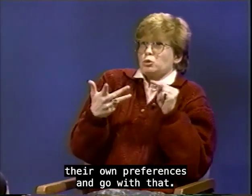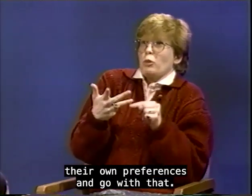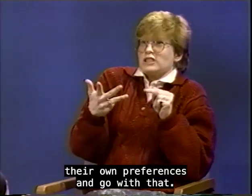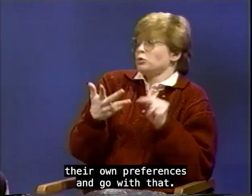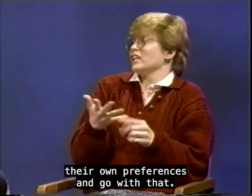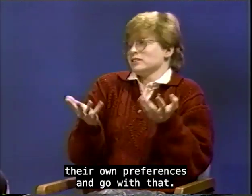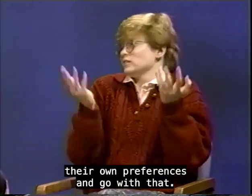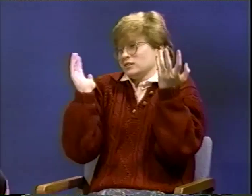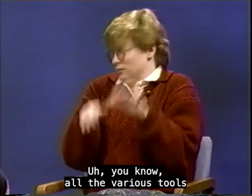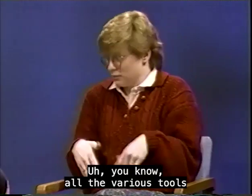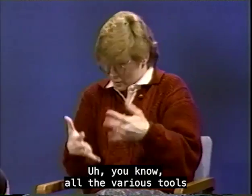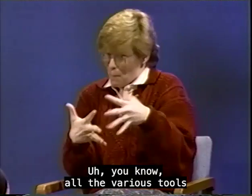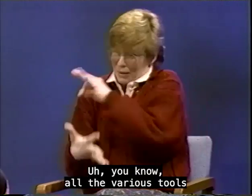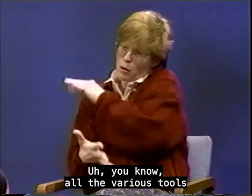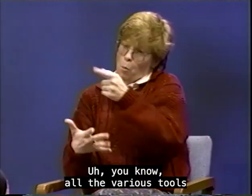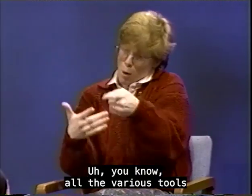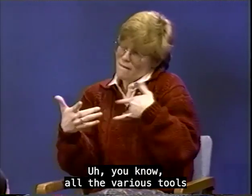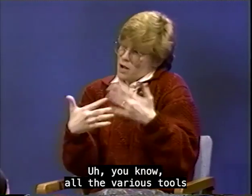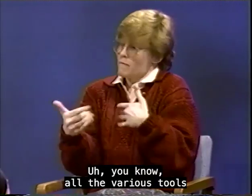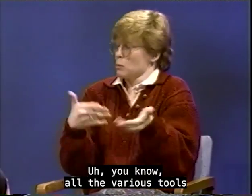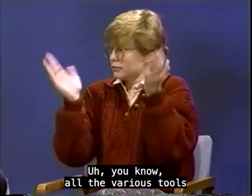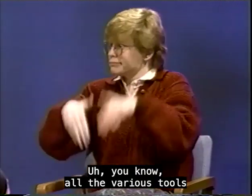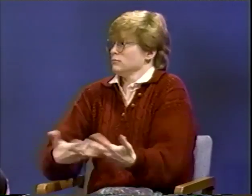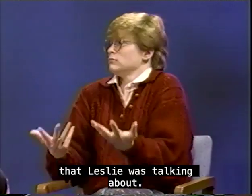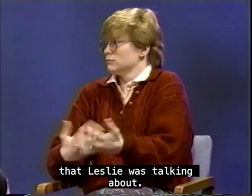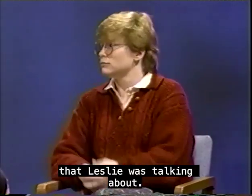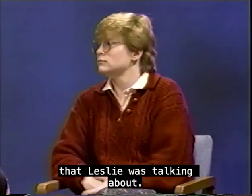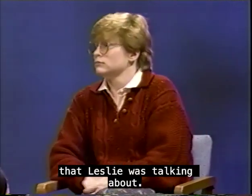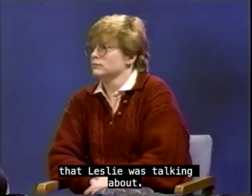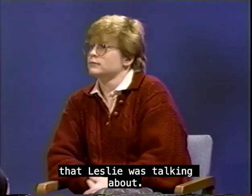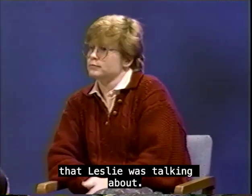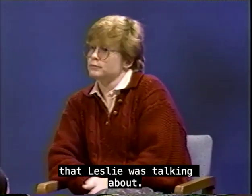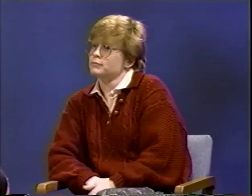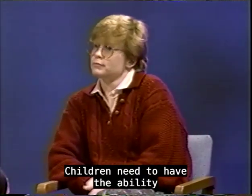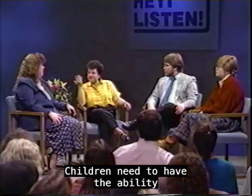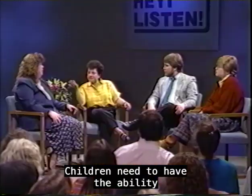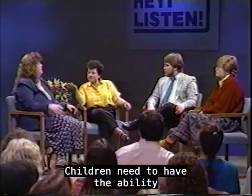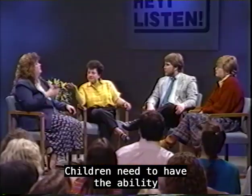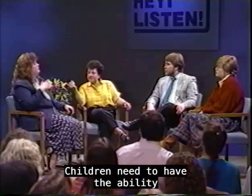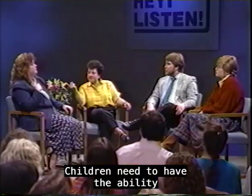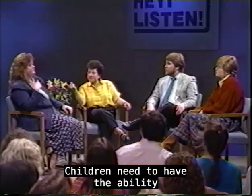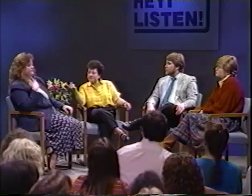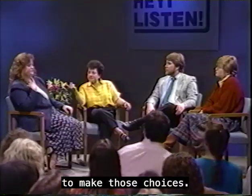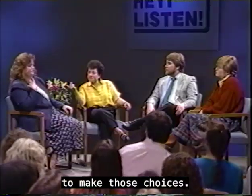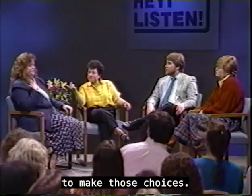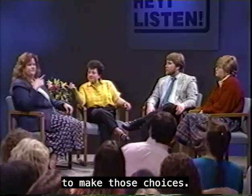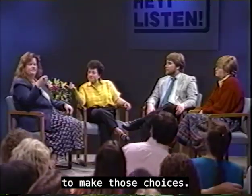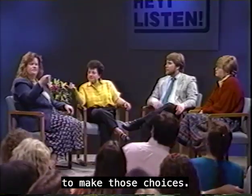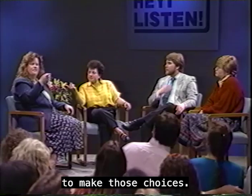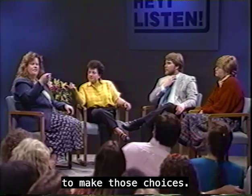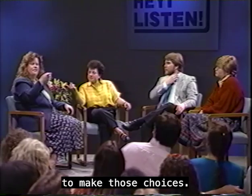go with that. All the various tools that Leslie was talking about. Children need to have the ability to make those choices.